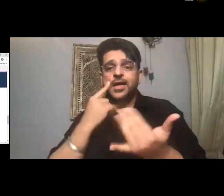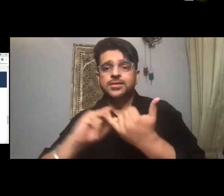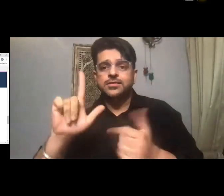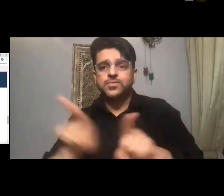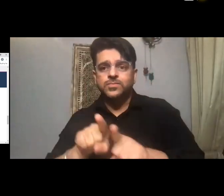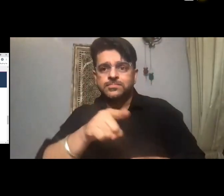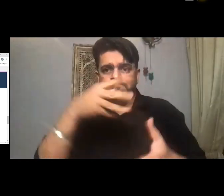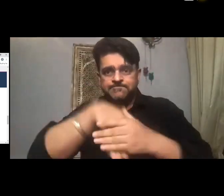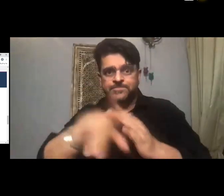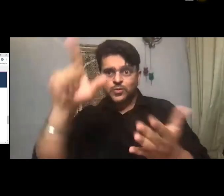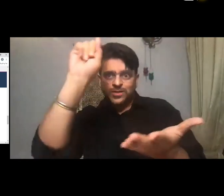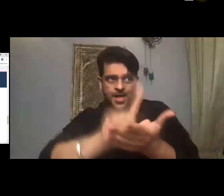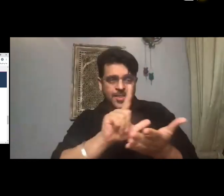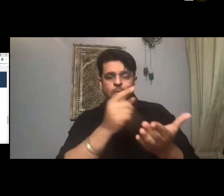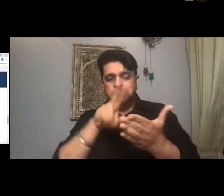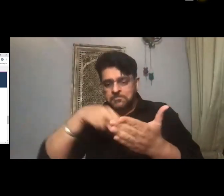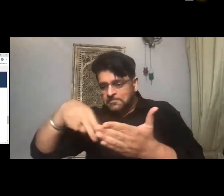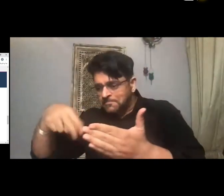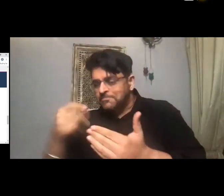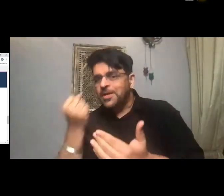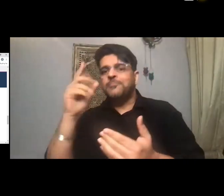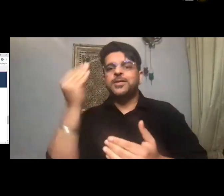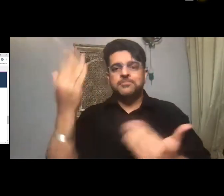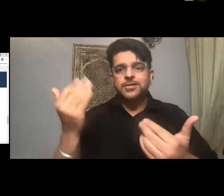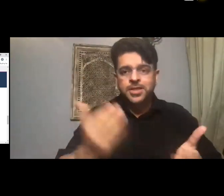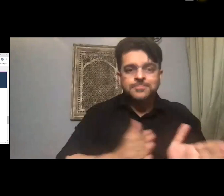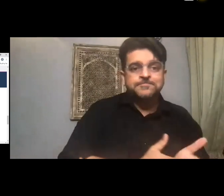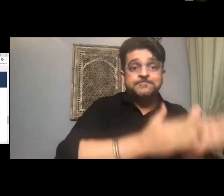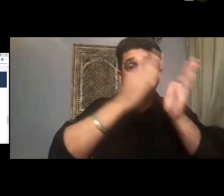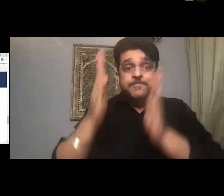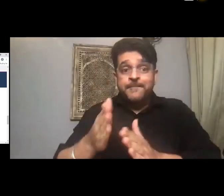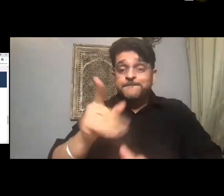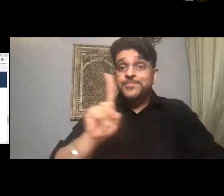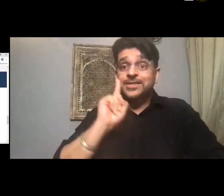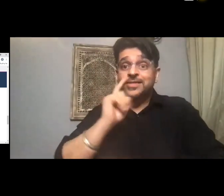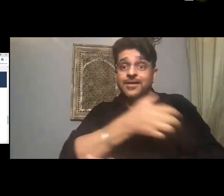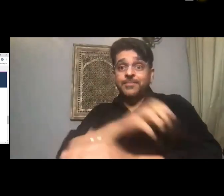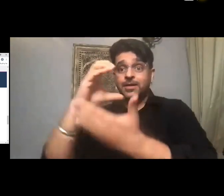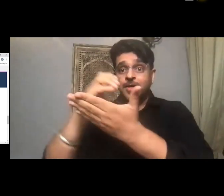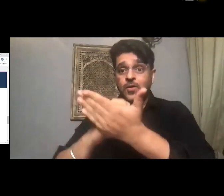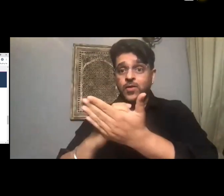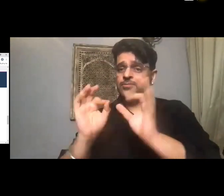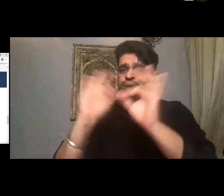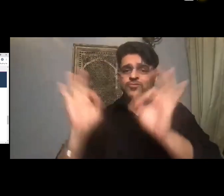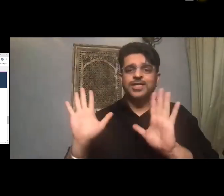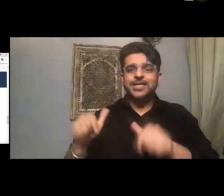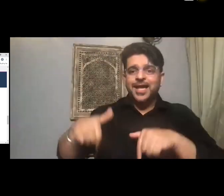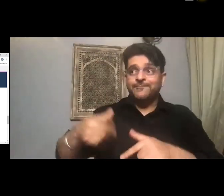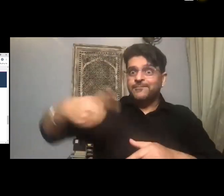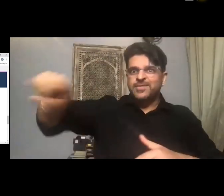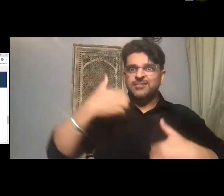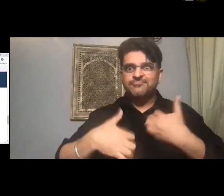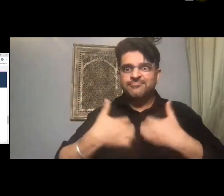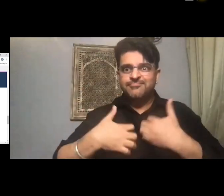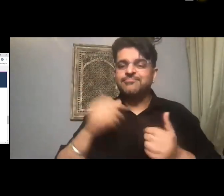download the report, and it's also translated in ISL. You can download and you can read it and understand it. Up next is Deaf Empowerment course, which